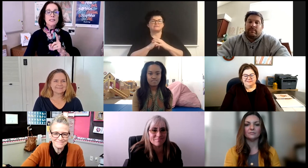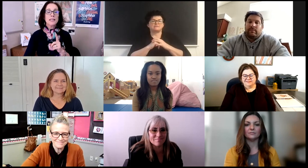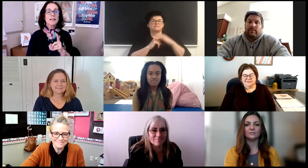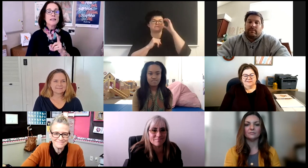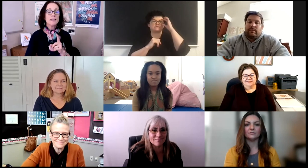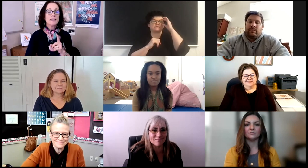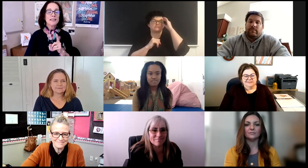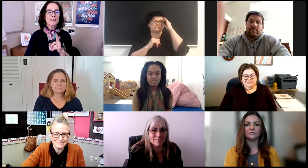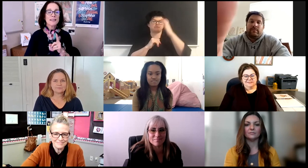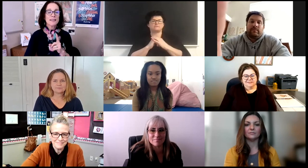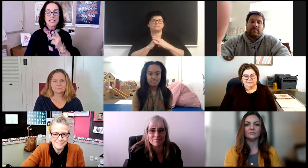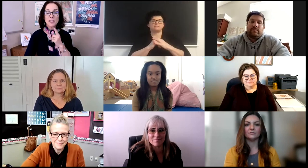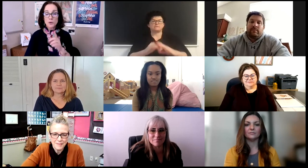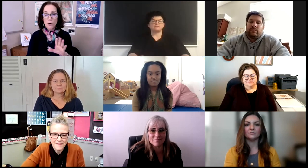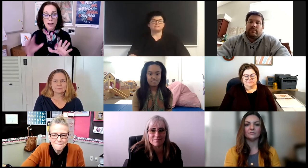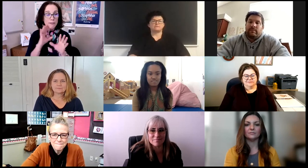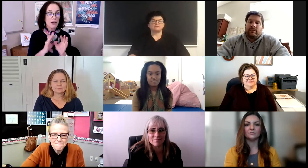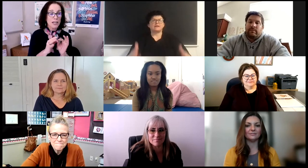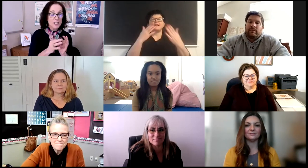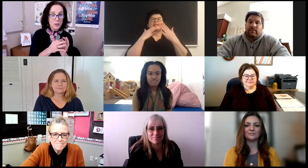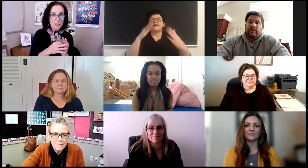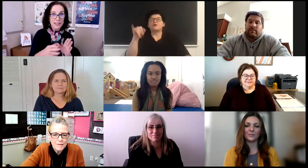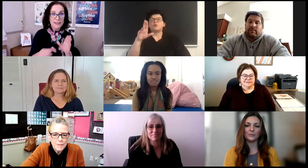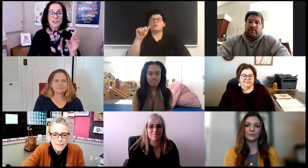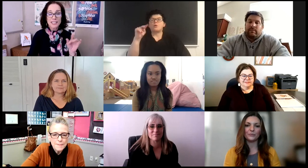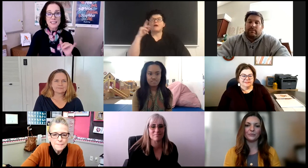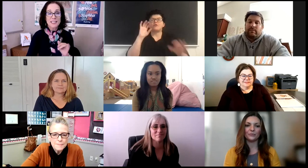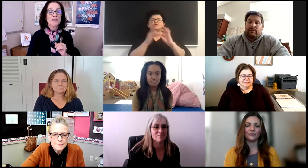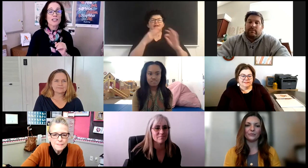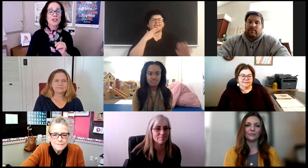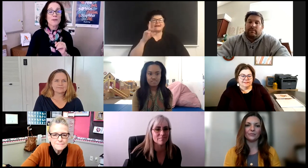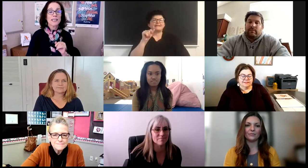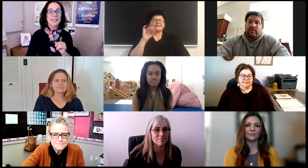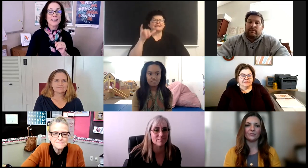Let's see. Thank you, Juan, for interpreting. Thank you, Daisy,